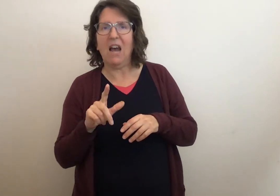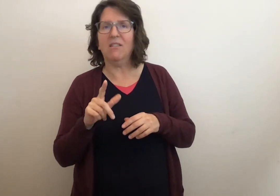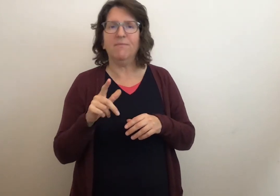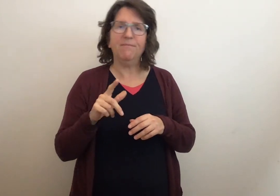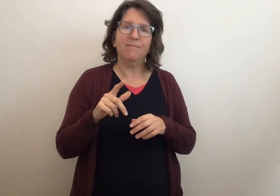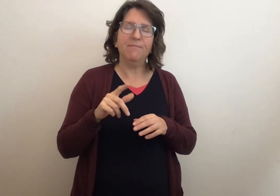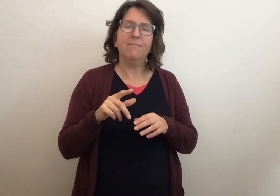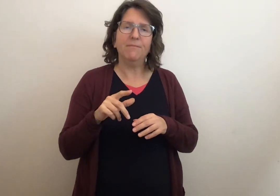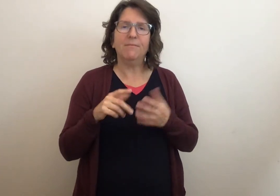ASL